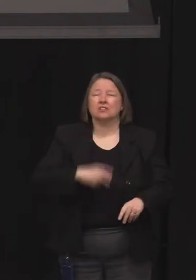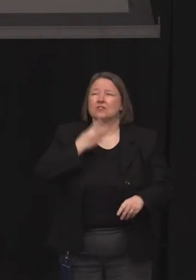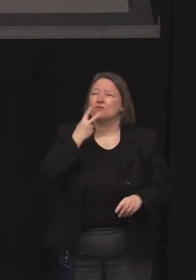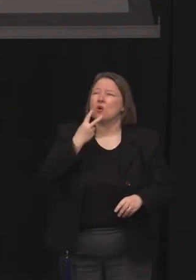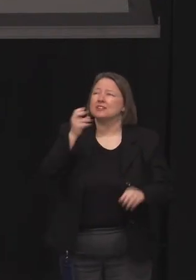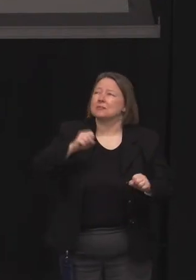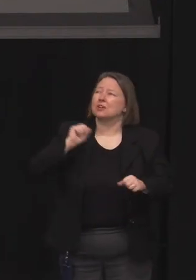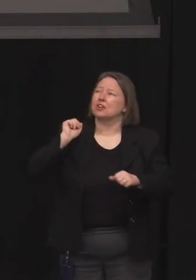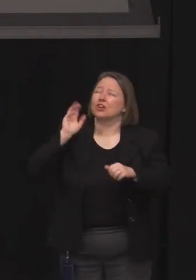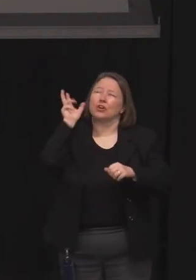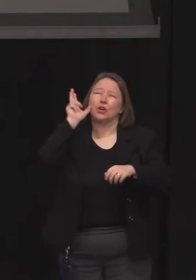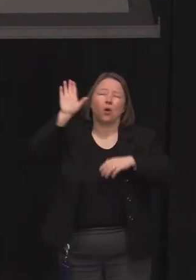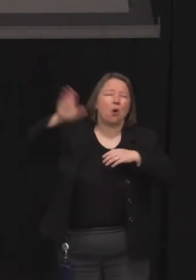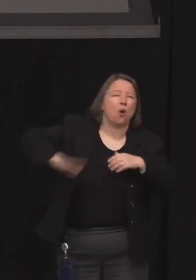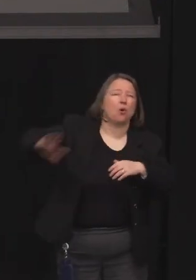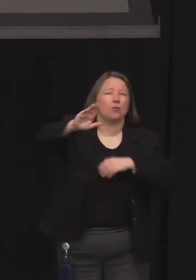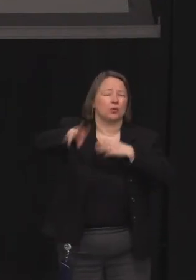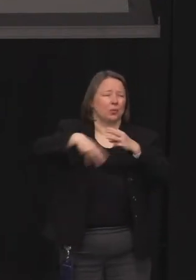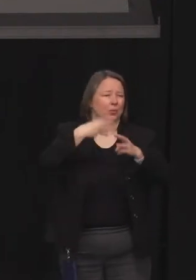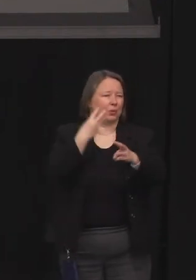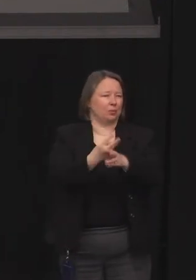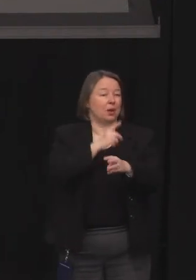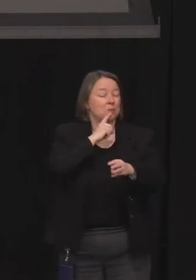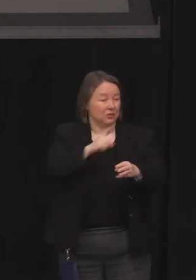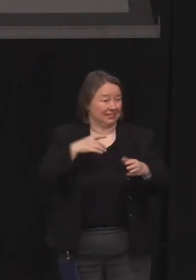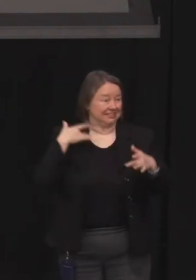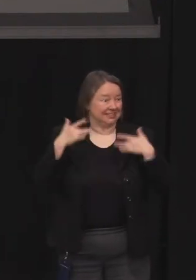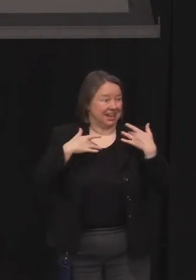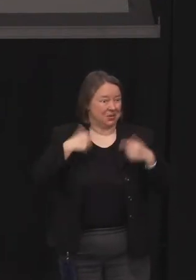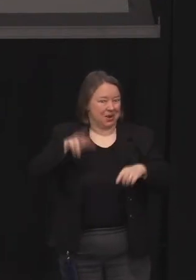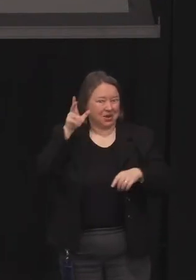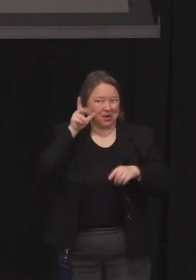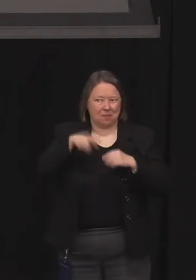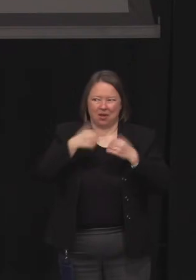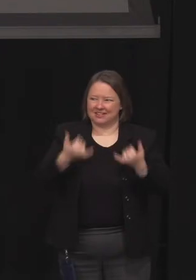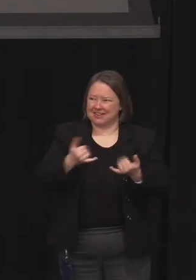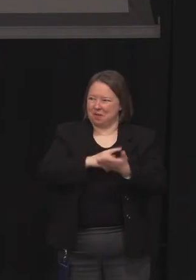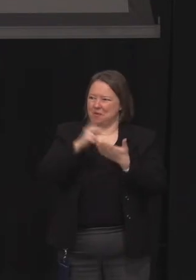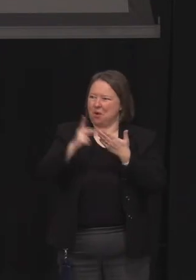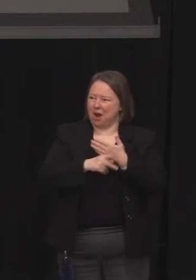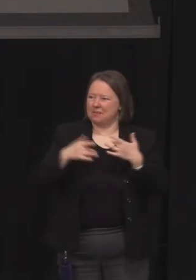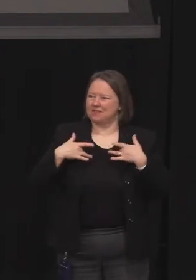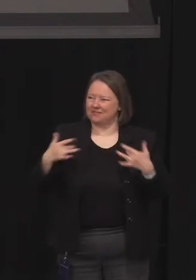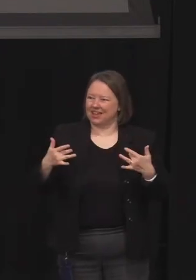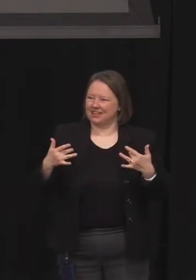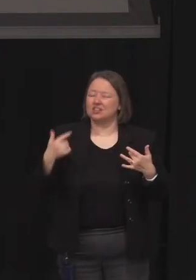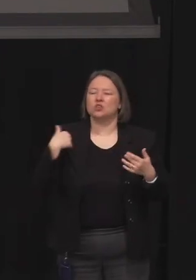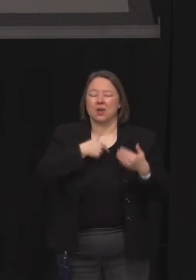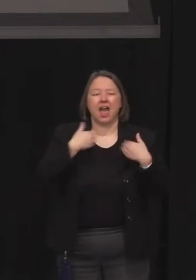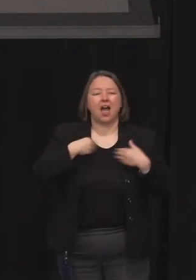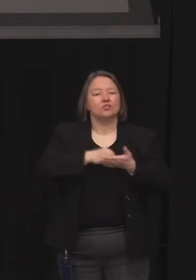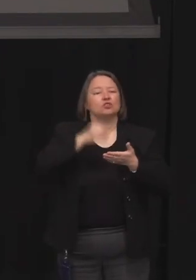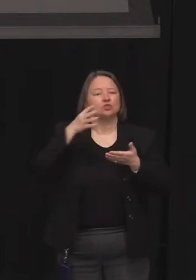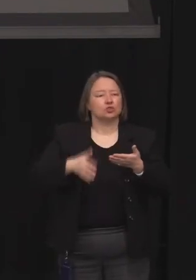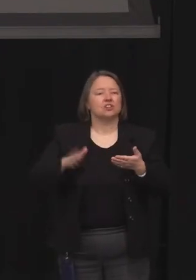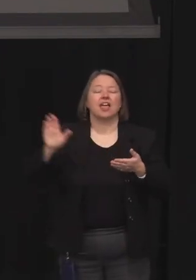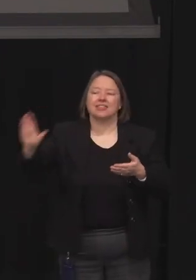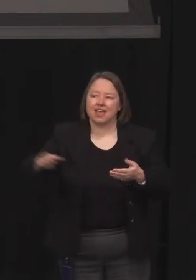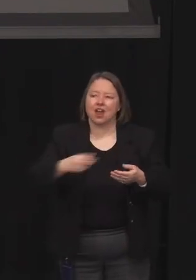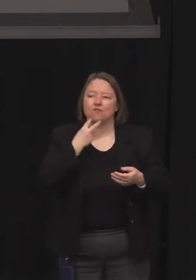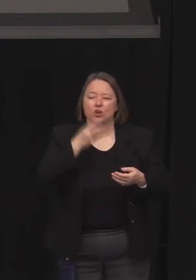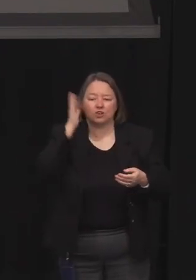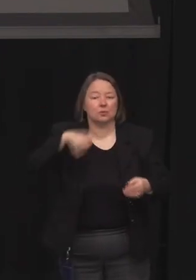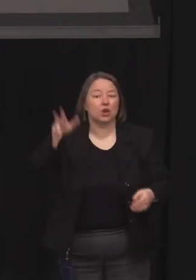over. And but what I'm most excited about today when I heard about this program and about this event is that we have students whose voices will be heard